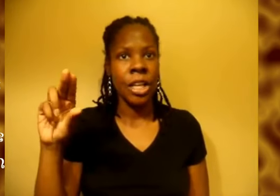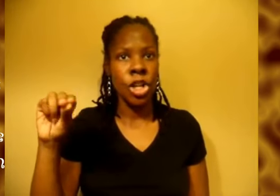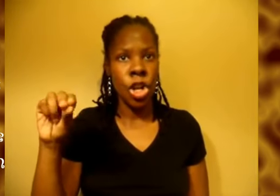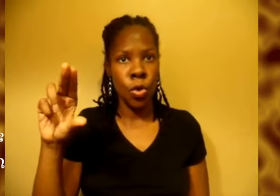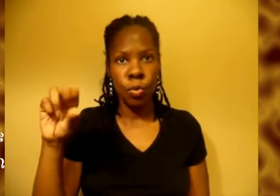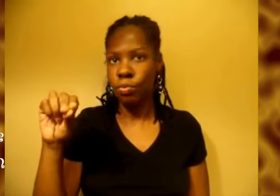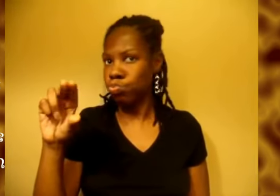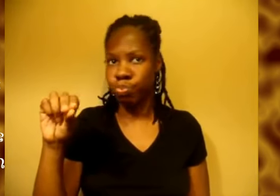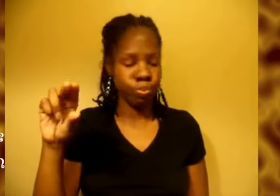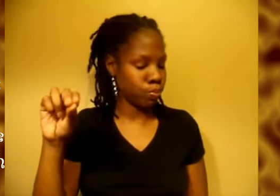no,